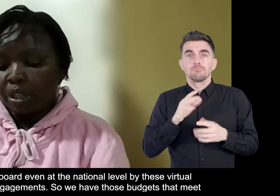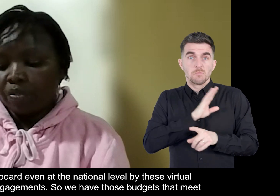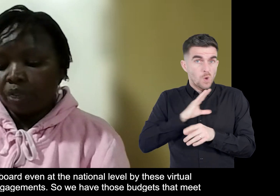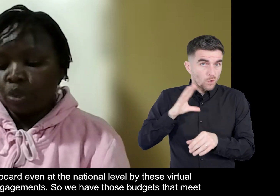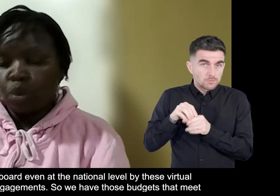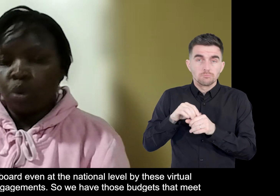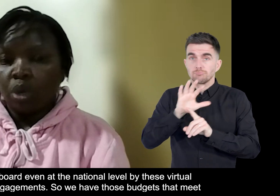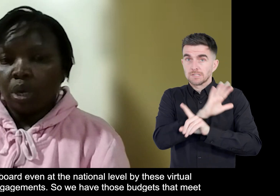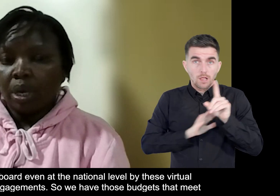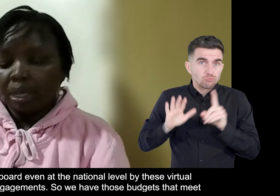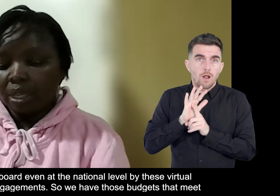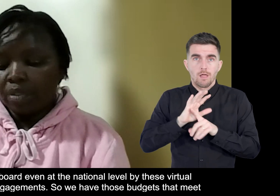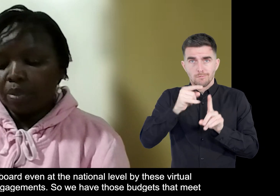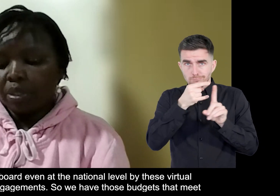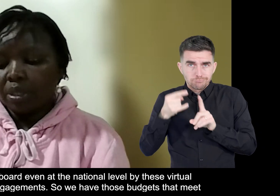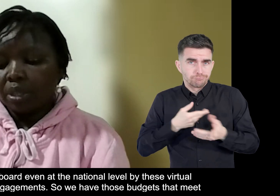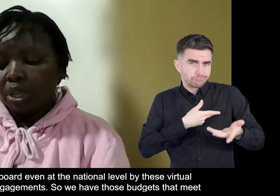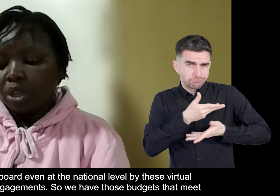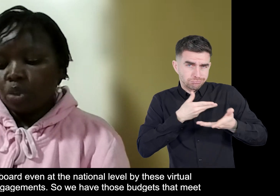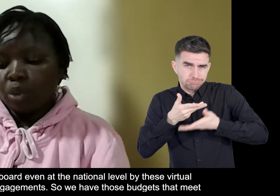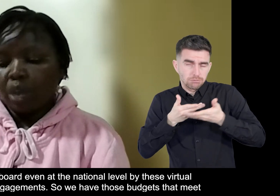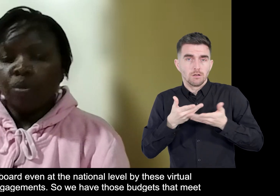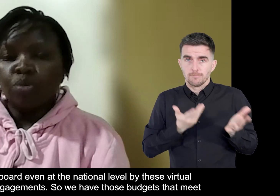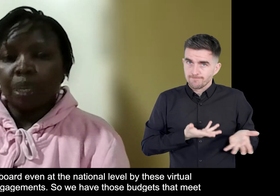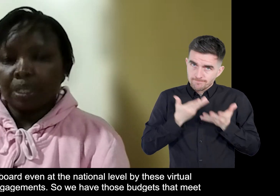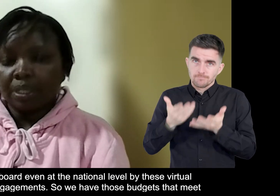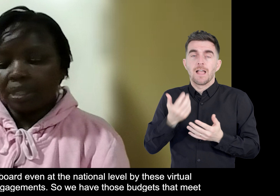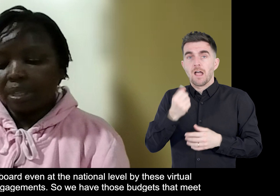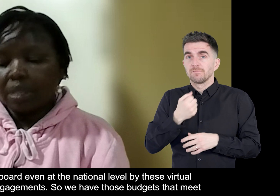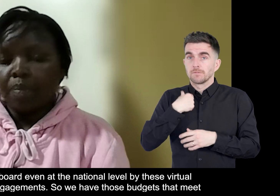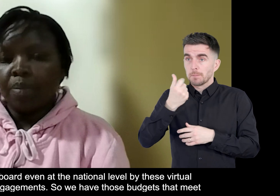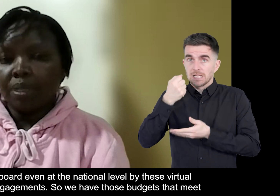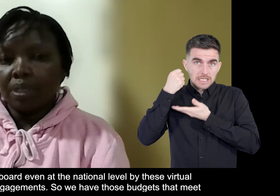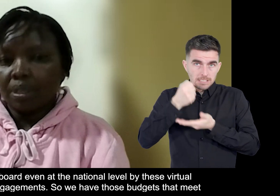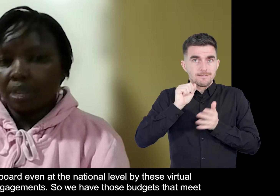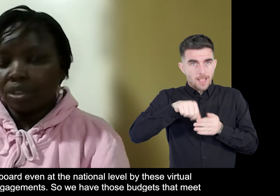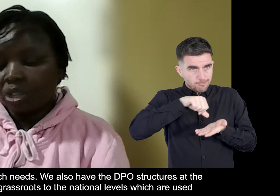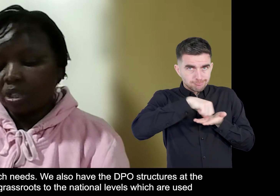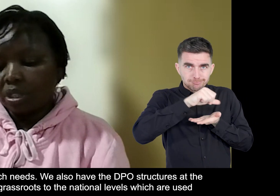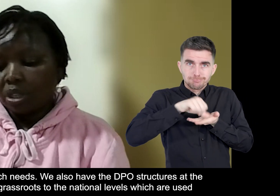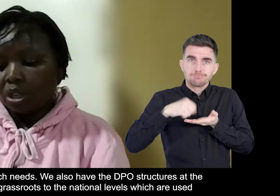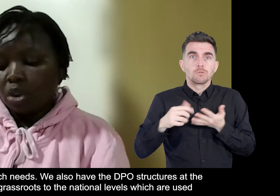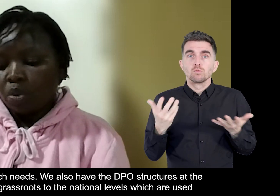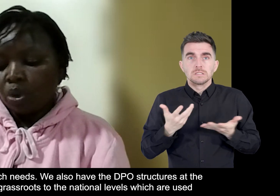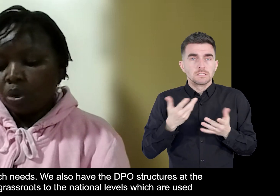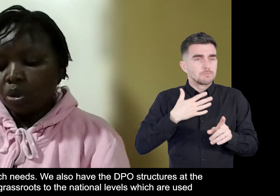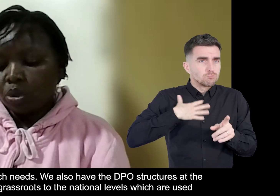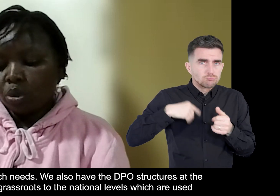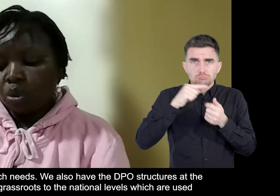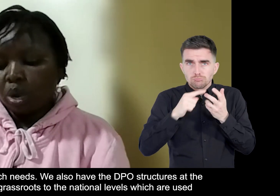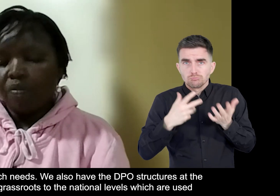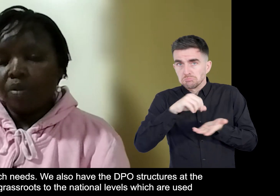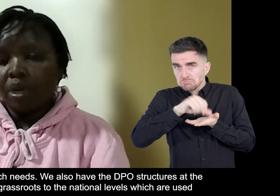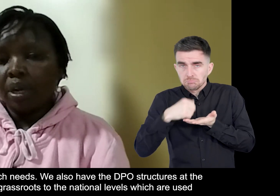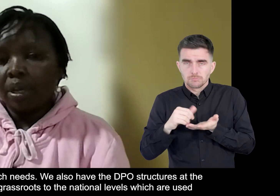level by these virtual engagements. So we have those budgets that meet such needs. We